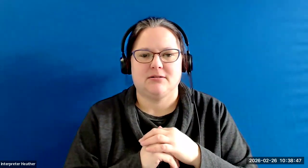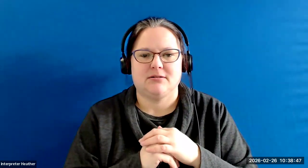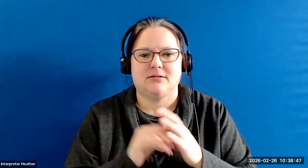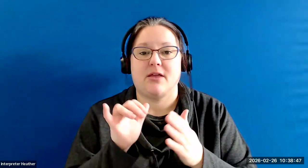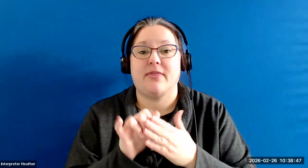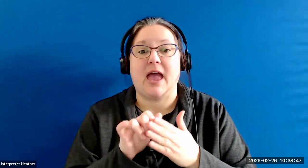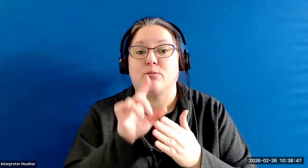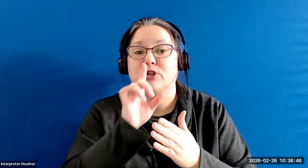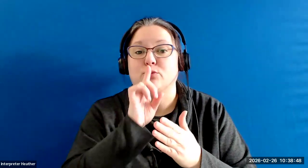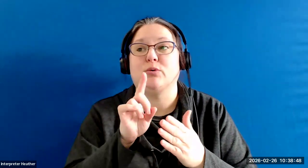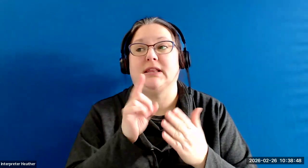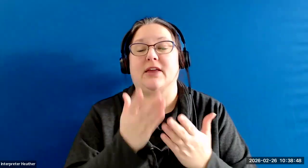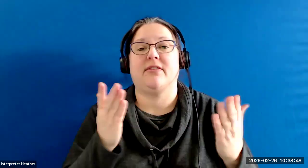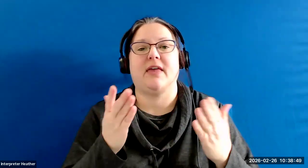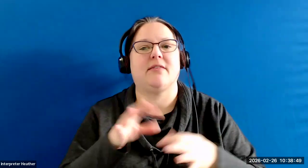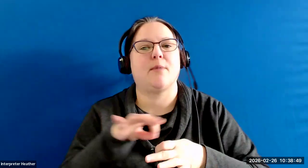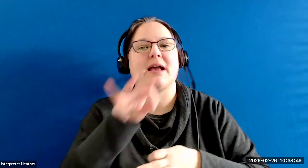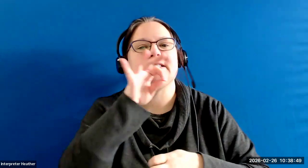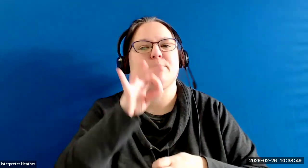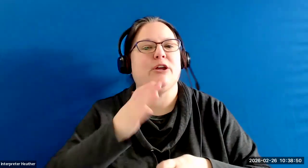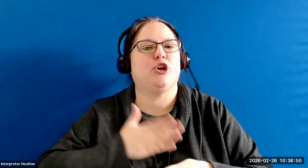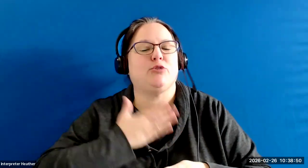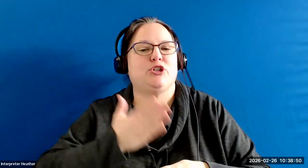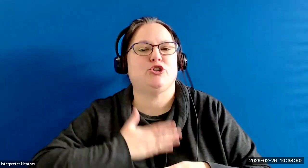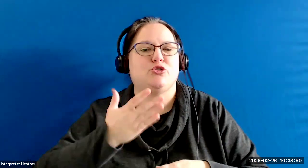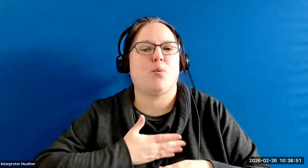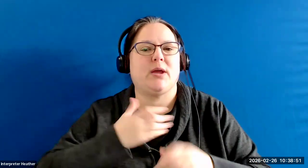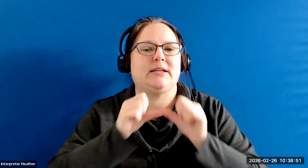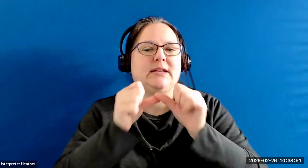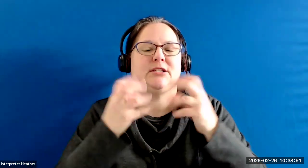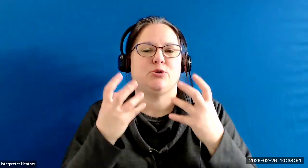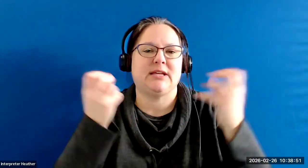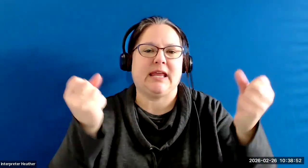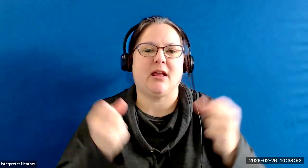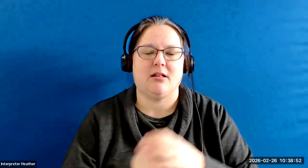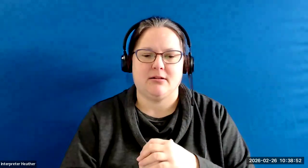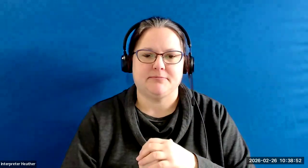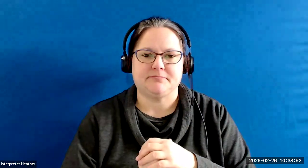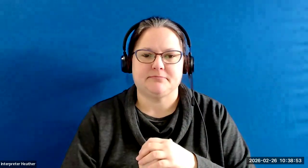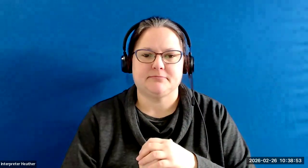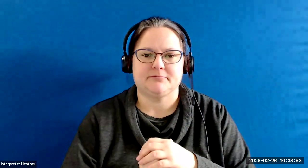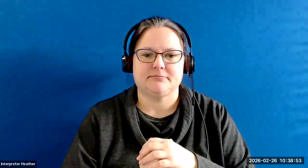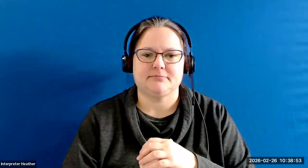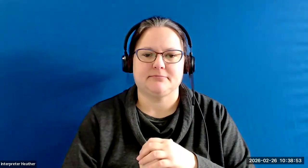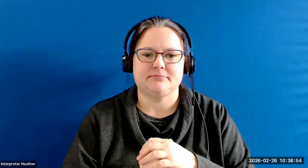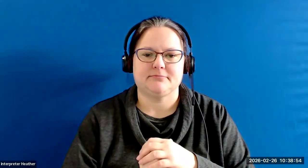that was a thing that like gave my spirit the joy to continue with the healing process.